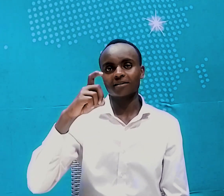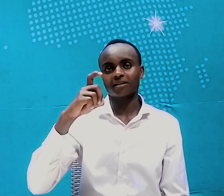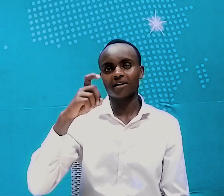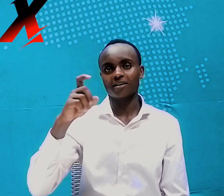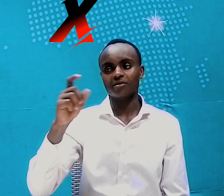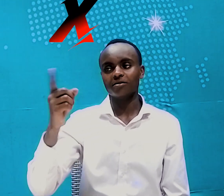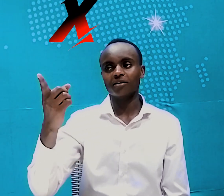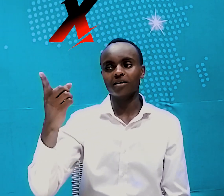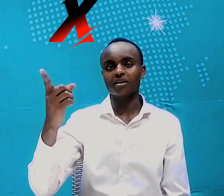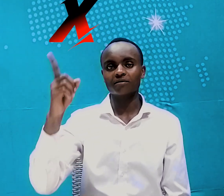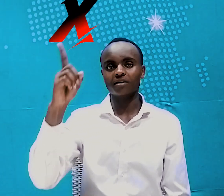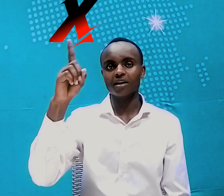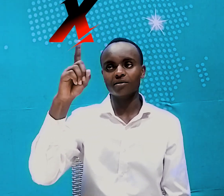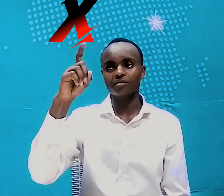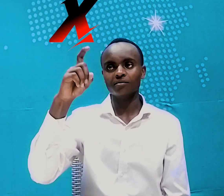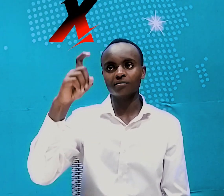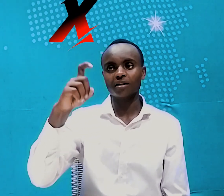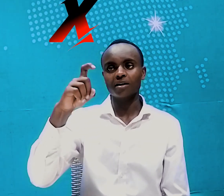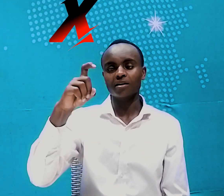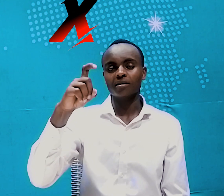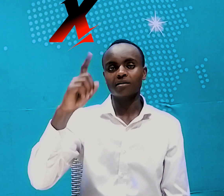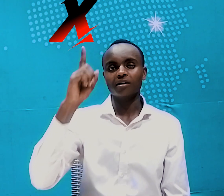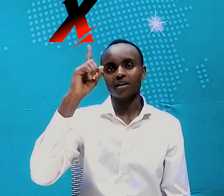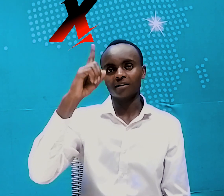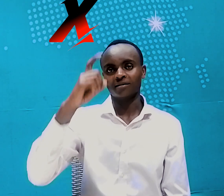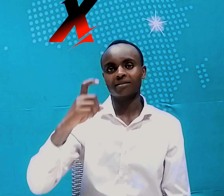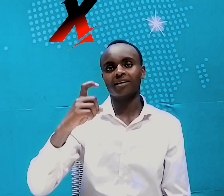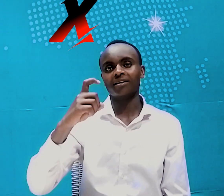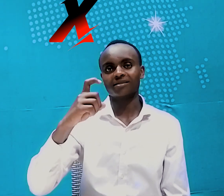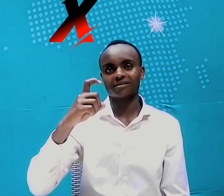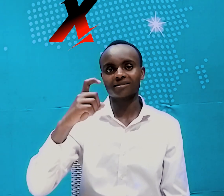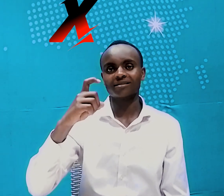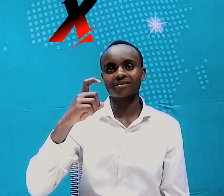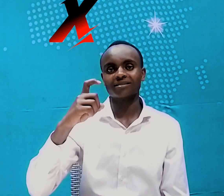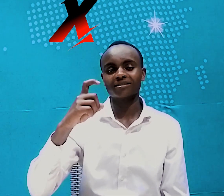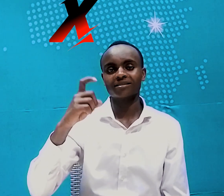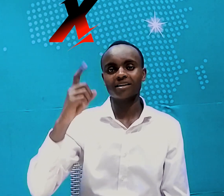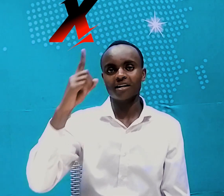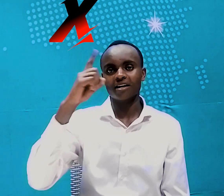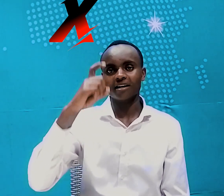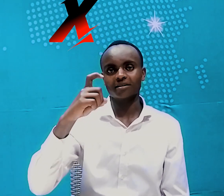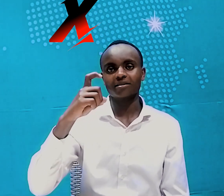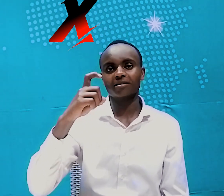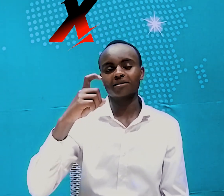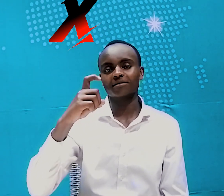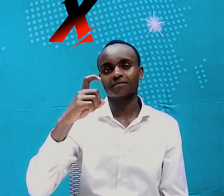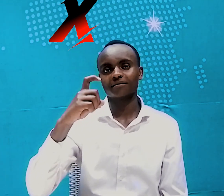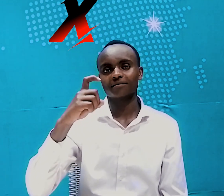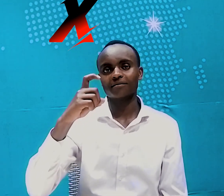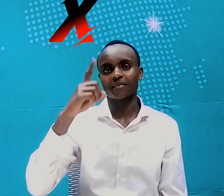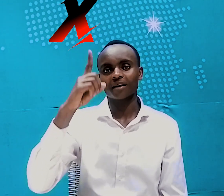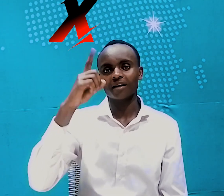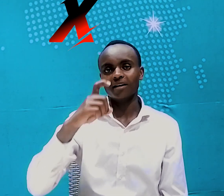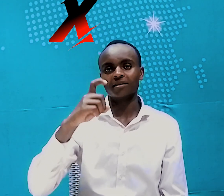X. Using your index finger, U. Yeah. X. X.